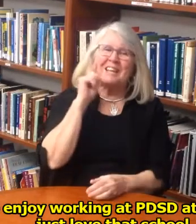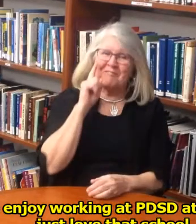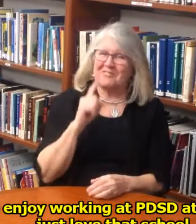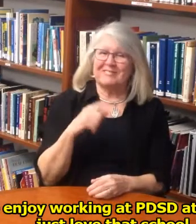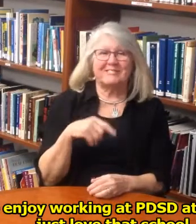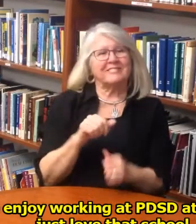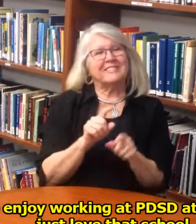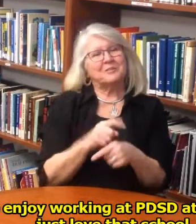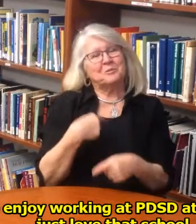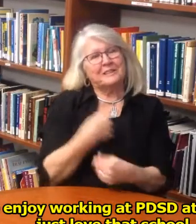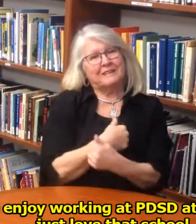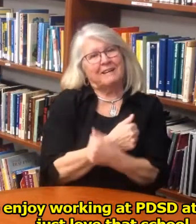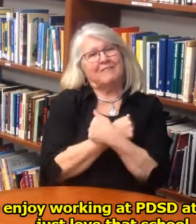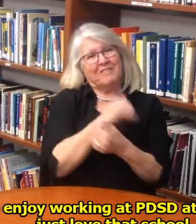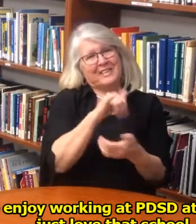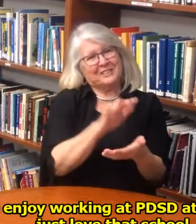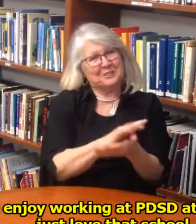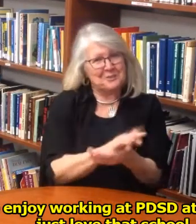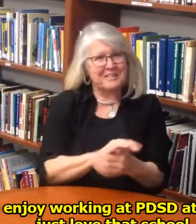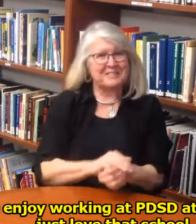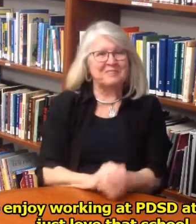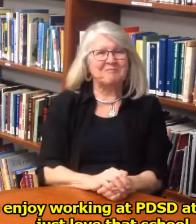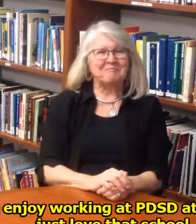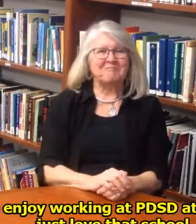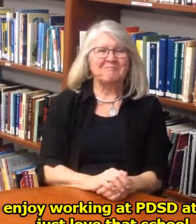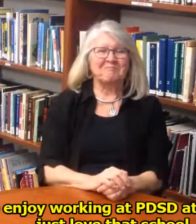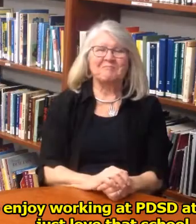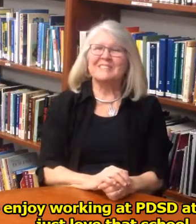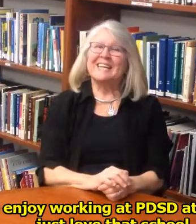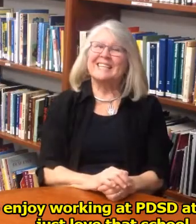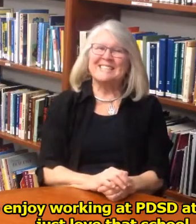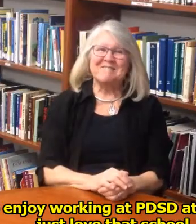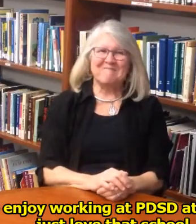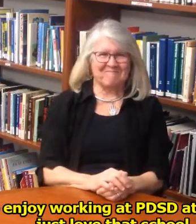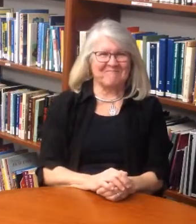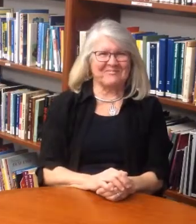do enjoy working at PDSD at times as well. We just love that school.